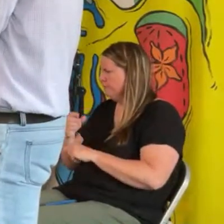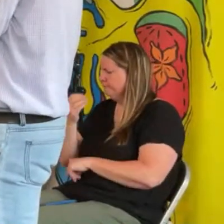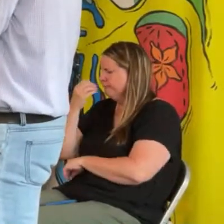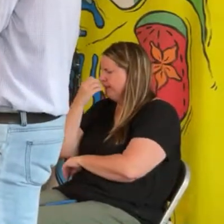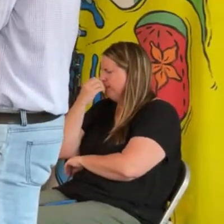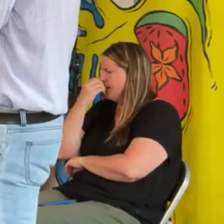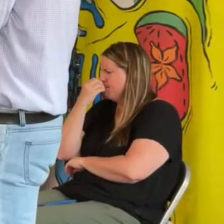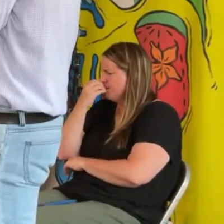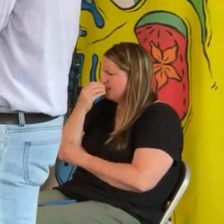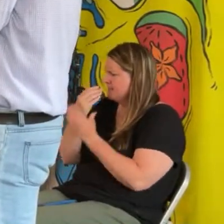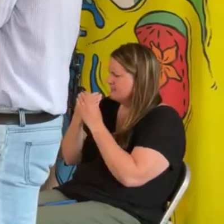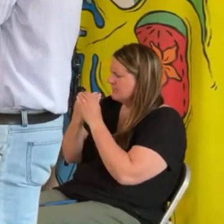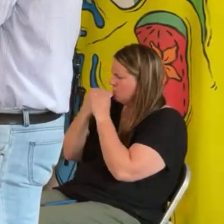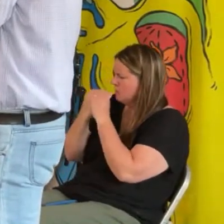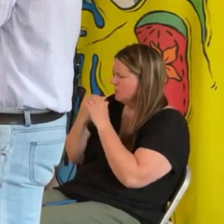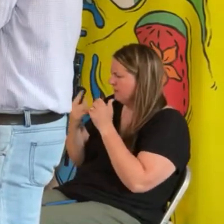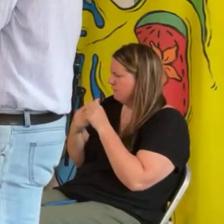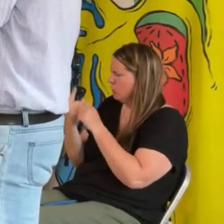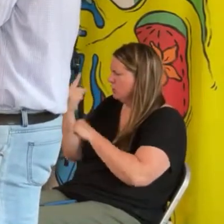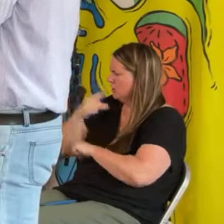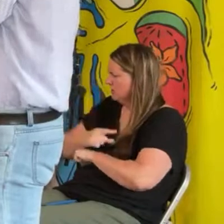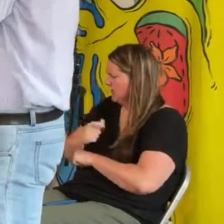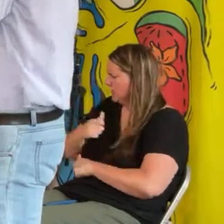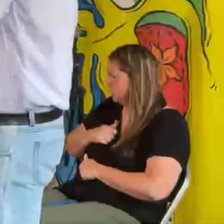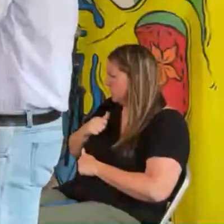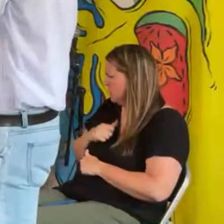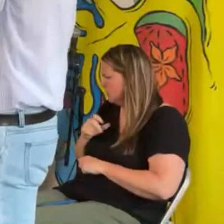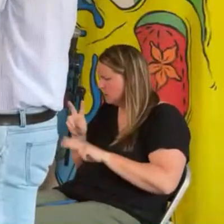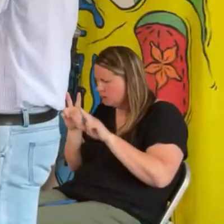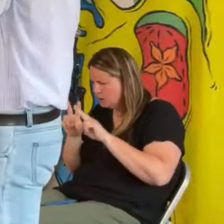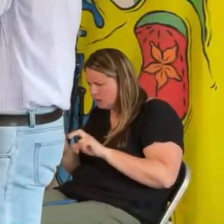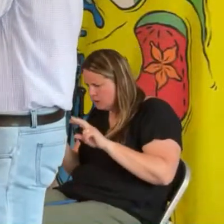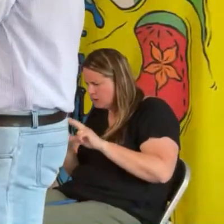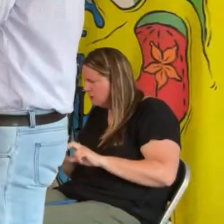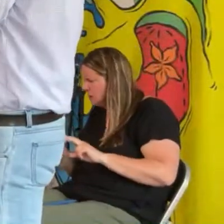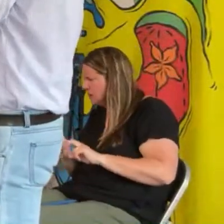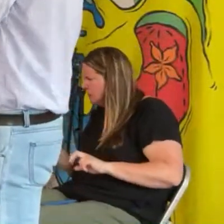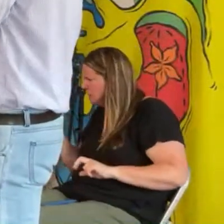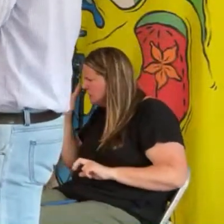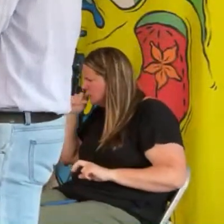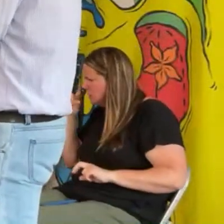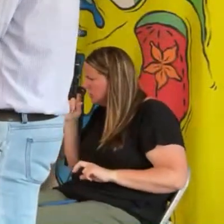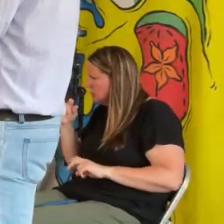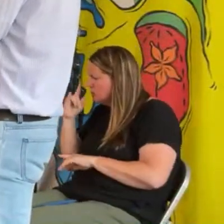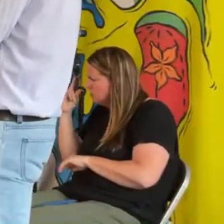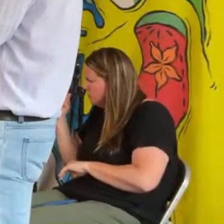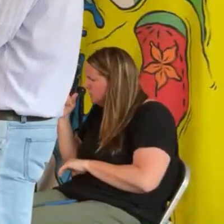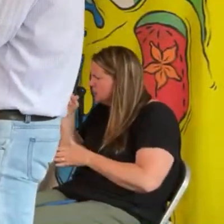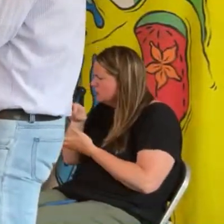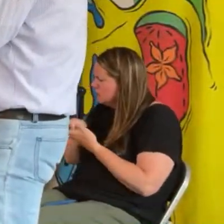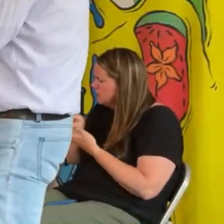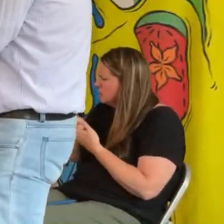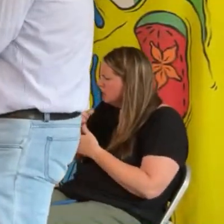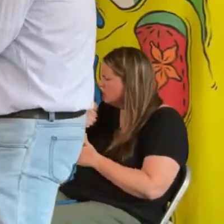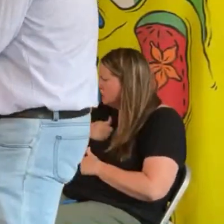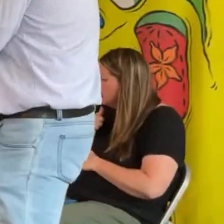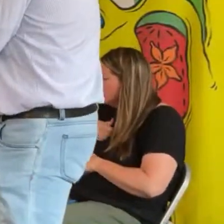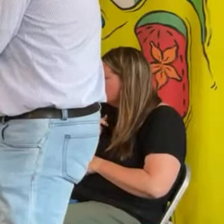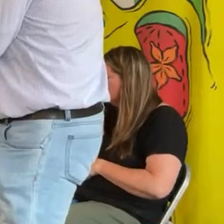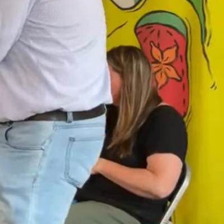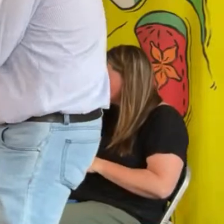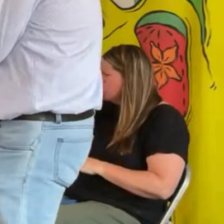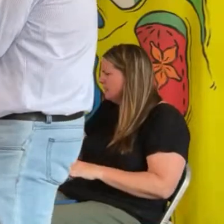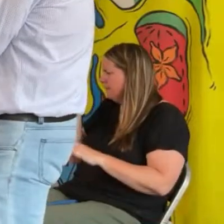his first day soldiers examine the years of bartenders, accounting soldiers, that we can